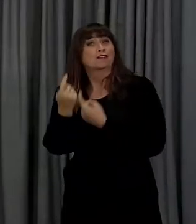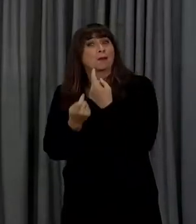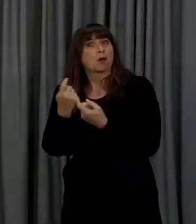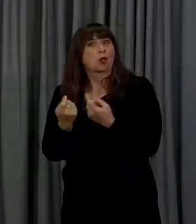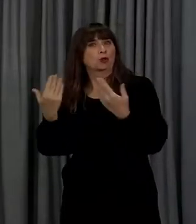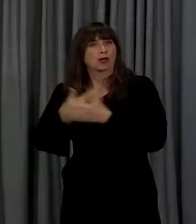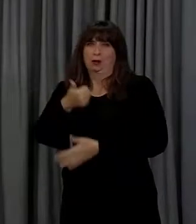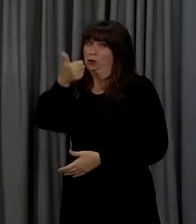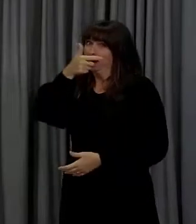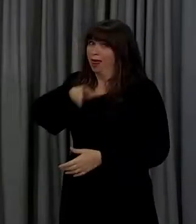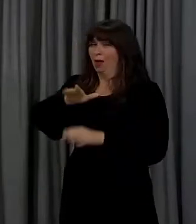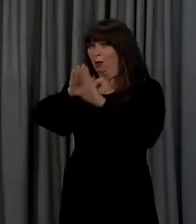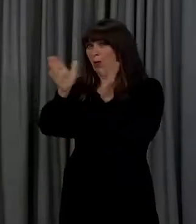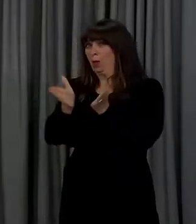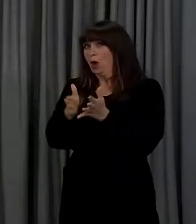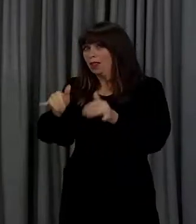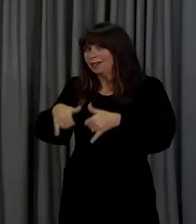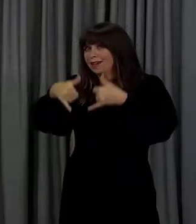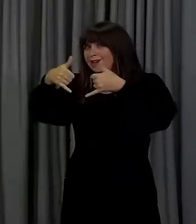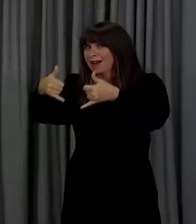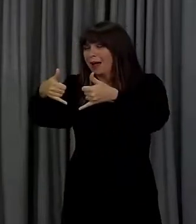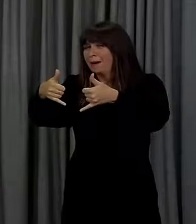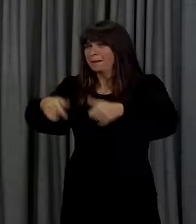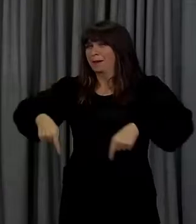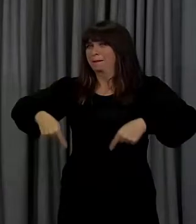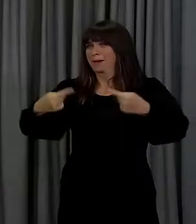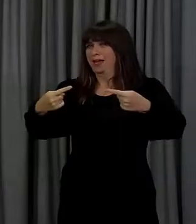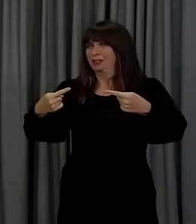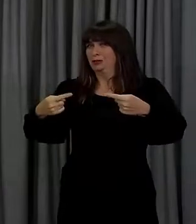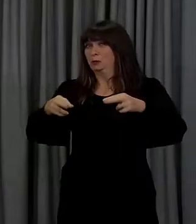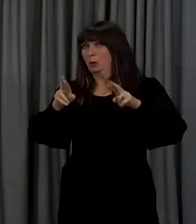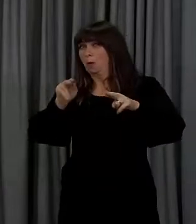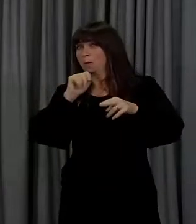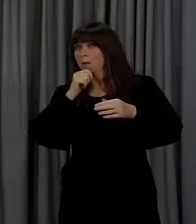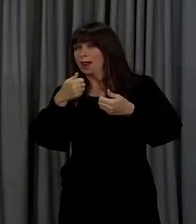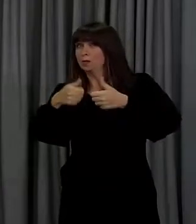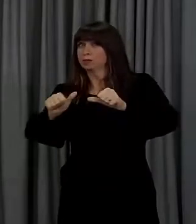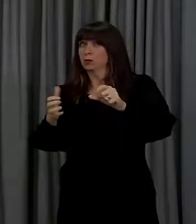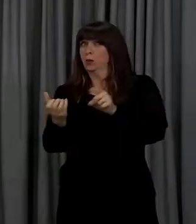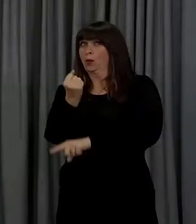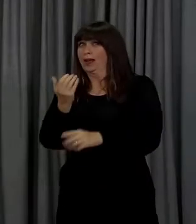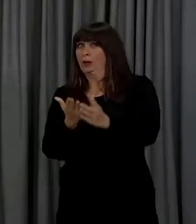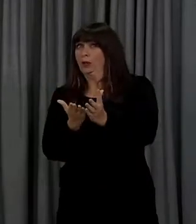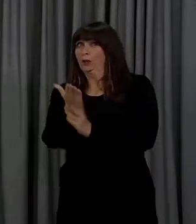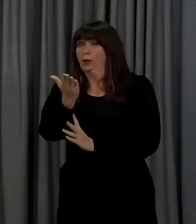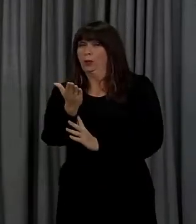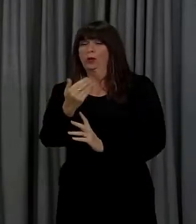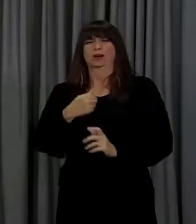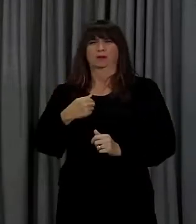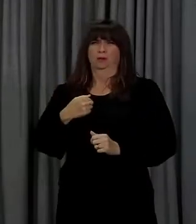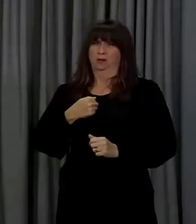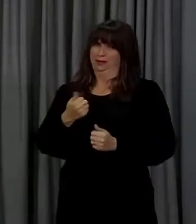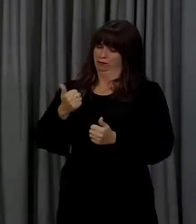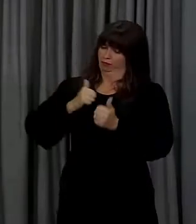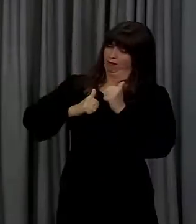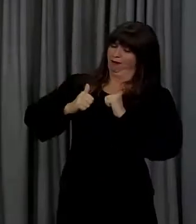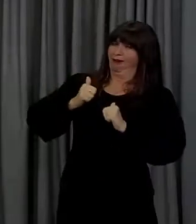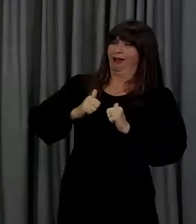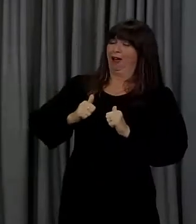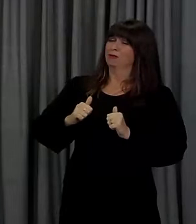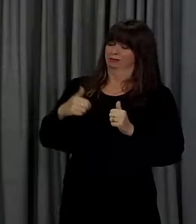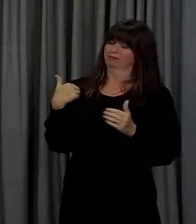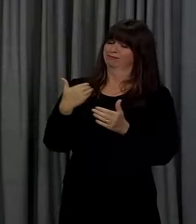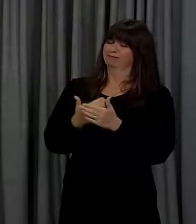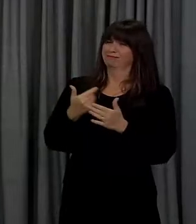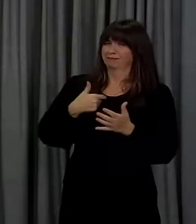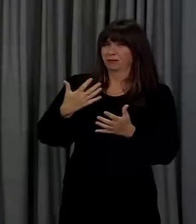all the best in the World Cup playoff match this evening. Good luck. We're incredibly proud of you already, and